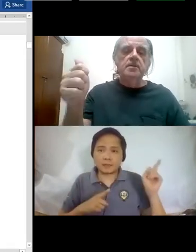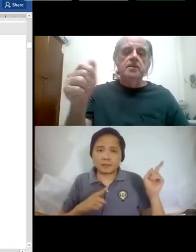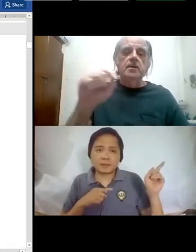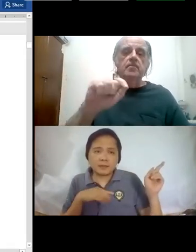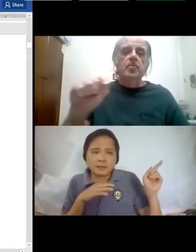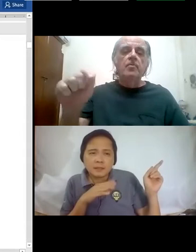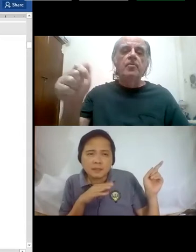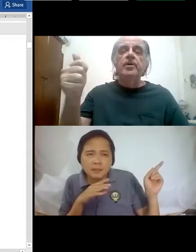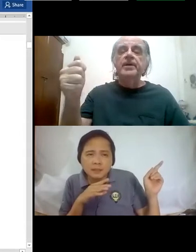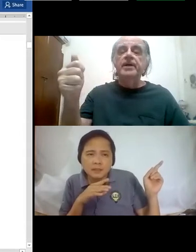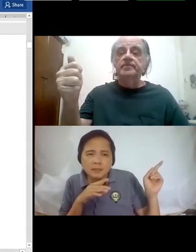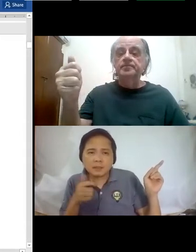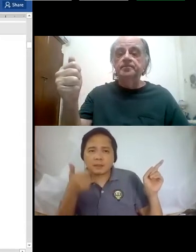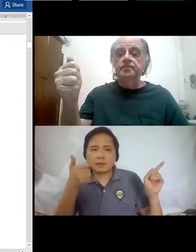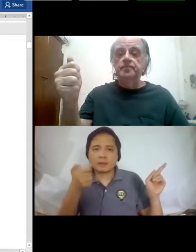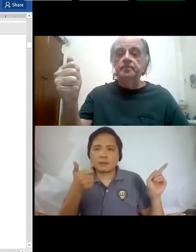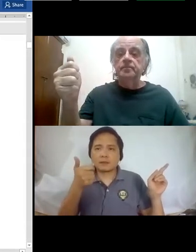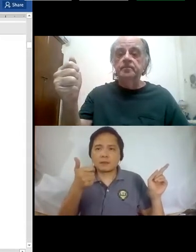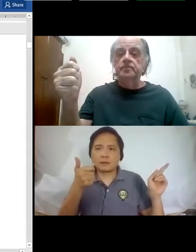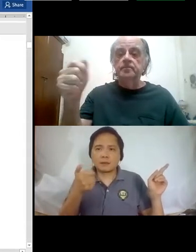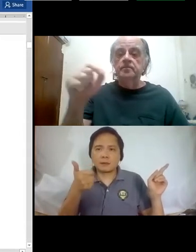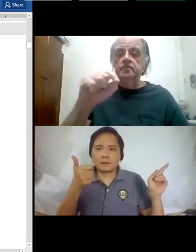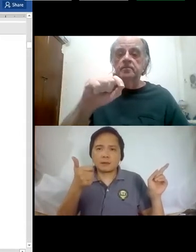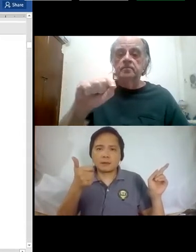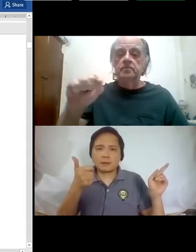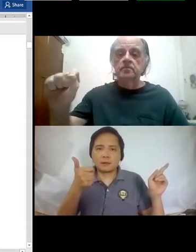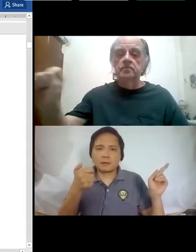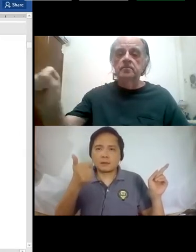is ballpoint pen.